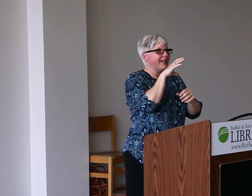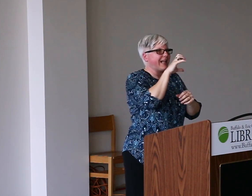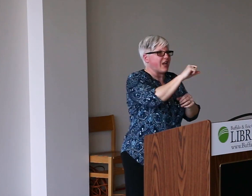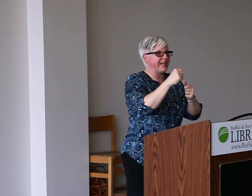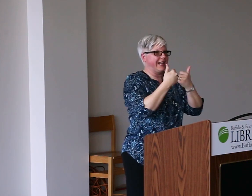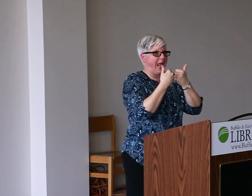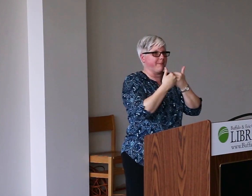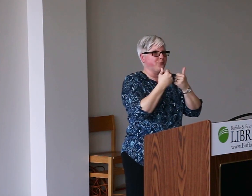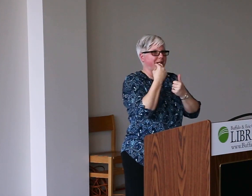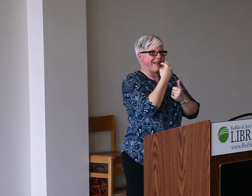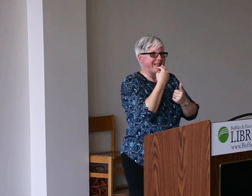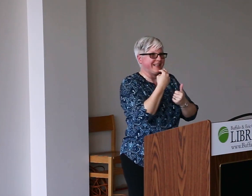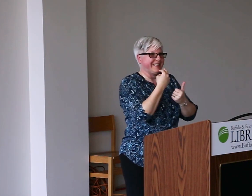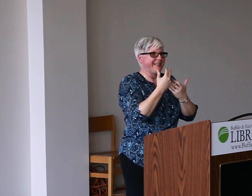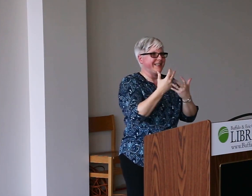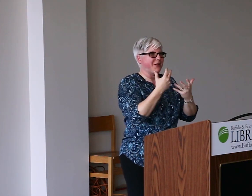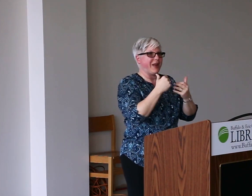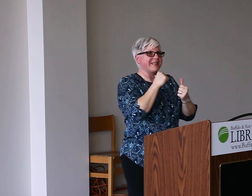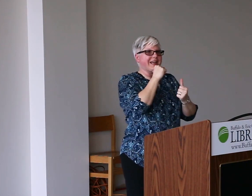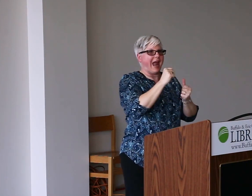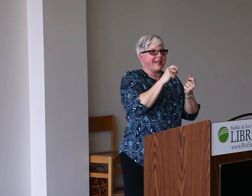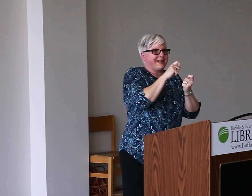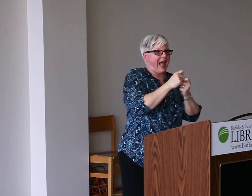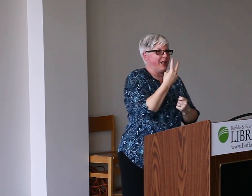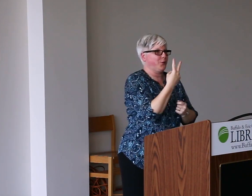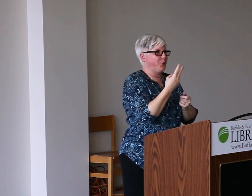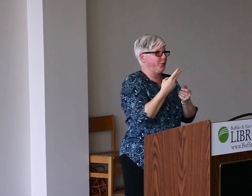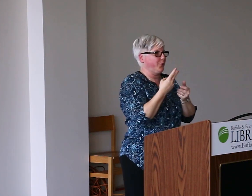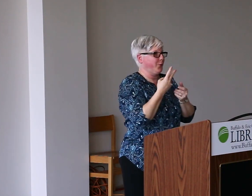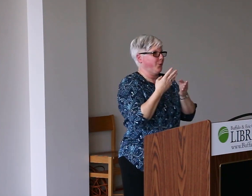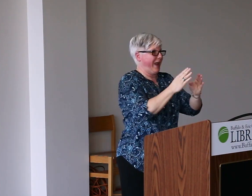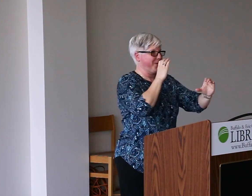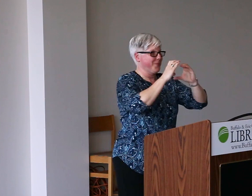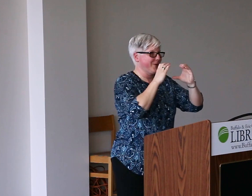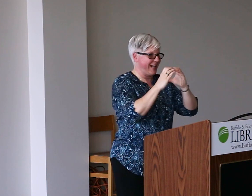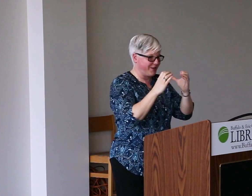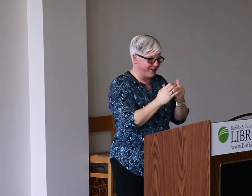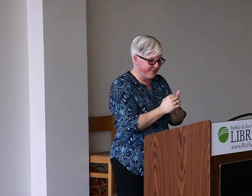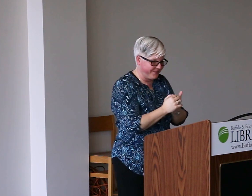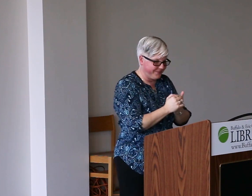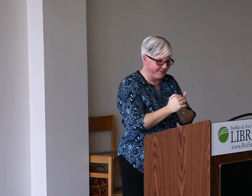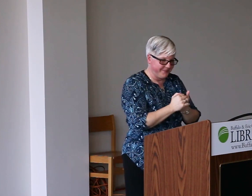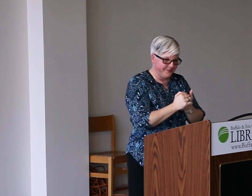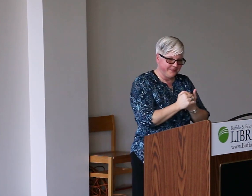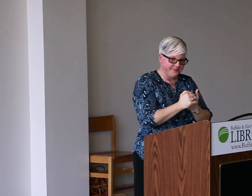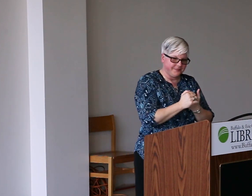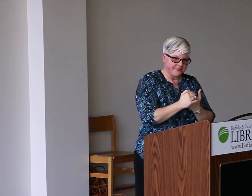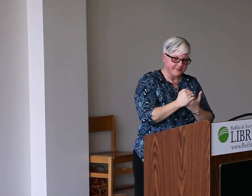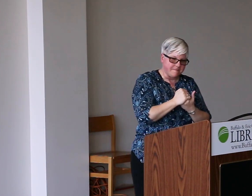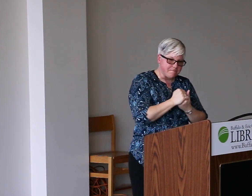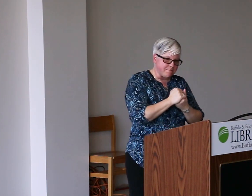catch, you know, the lip reading, the parts. It's like a game. It's not a two-way communication.